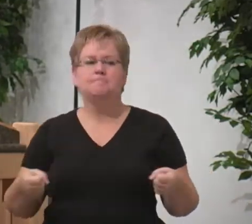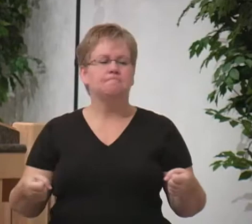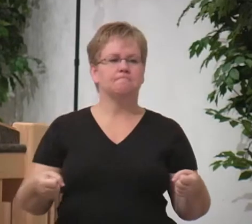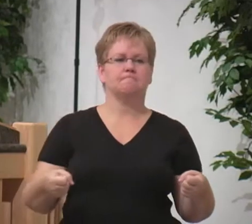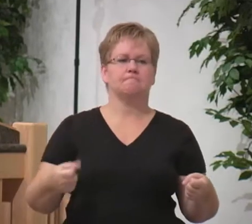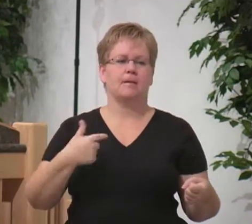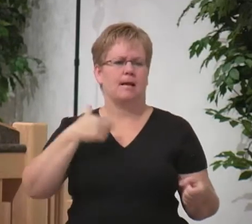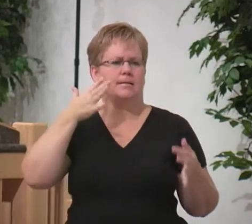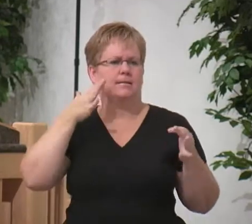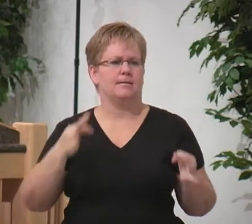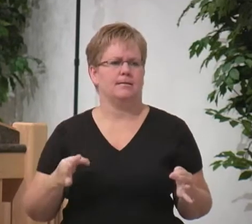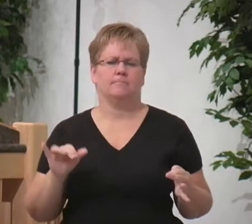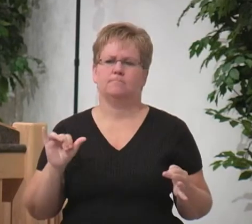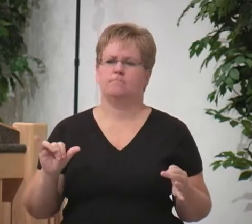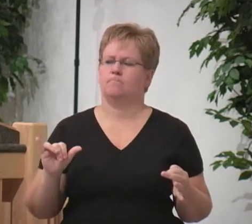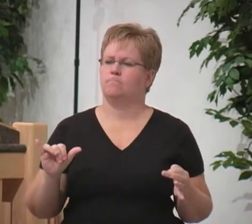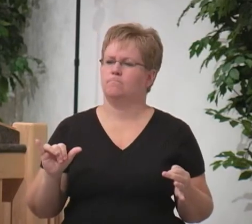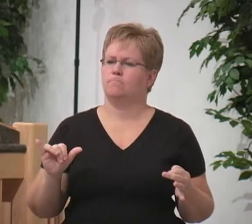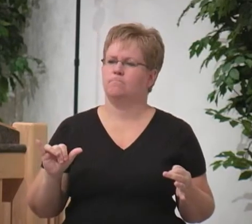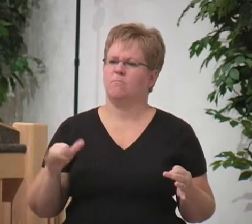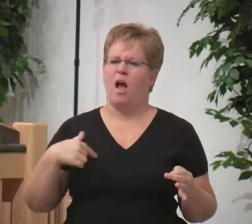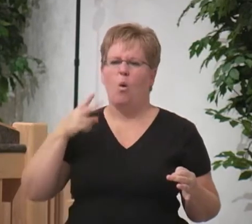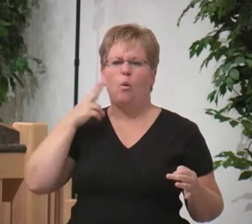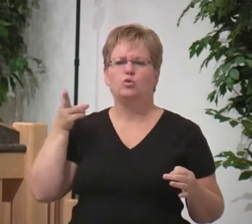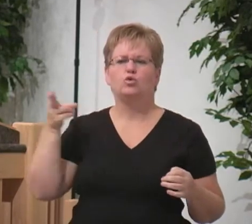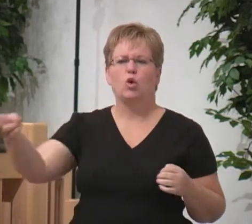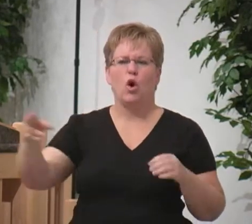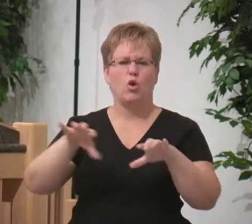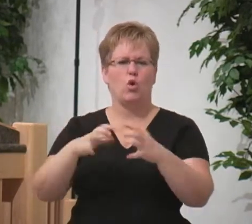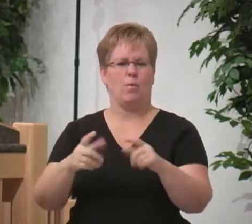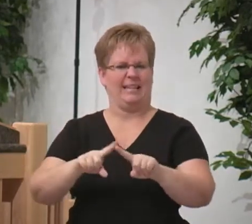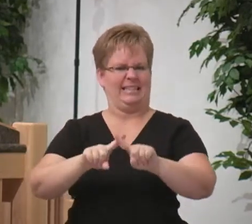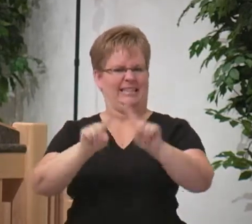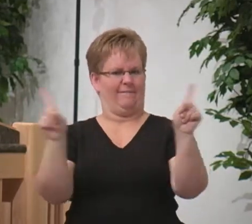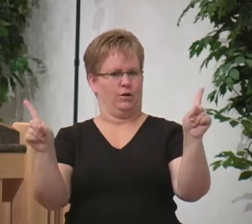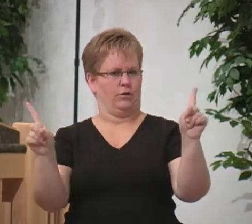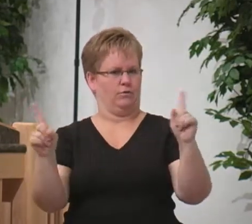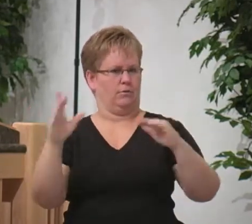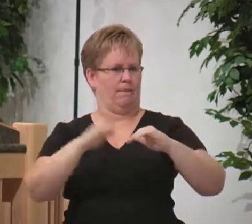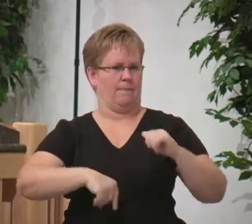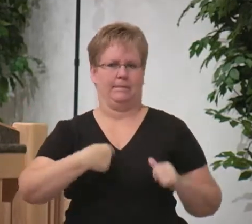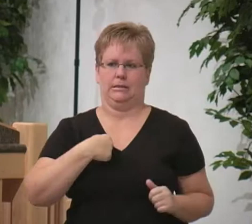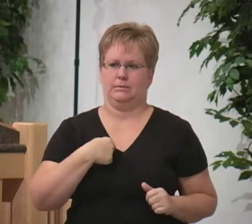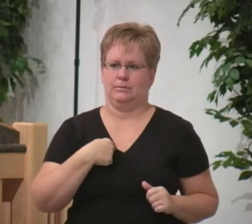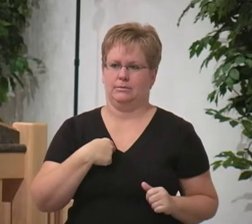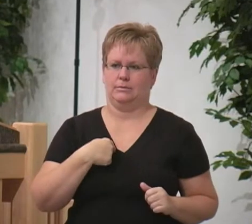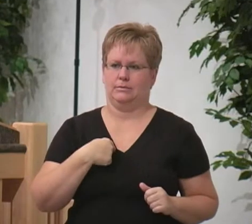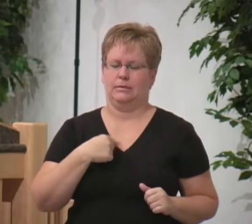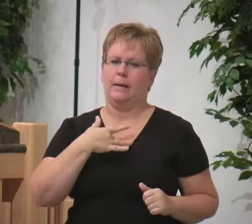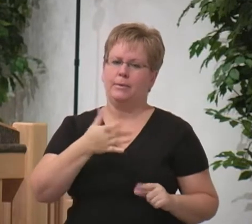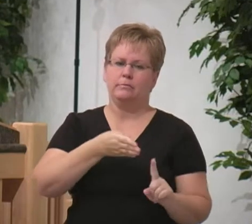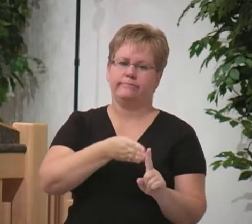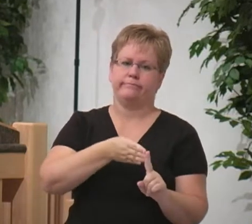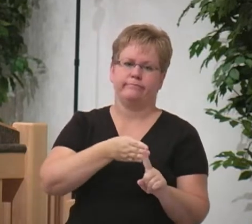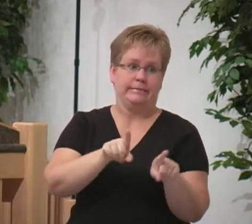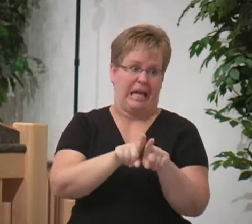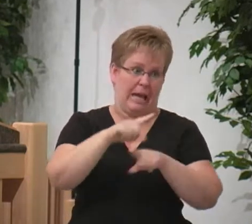that I was going to eat with a group of people that were different than the group of people that I normally eat with, to kind of go out of my comfort zone